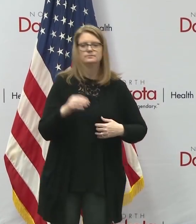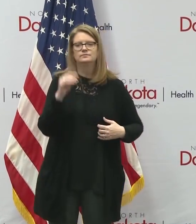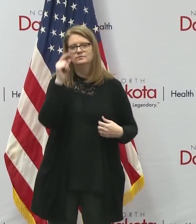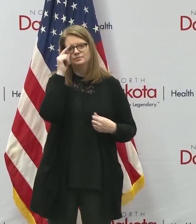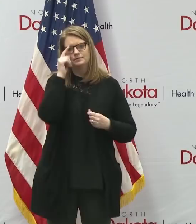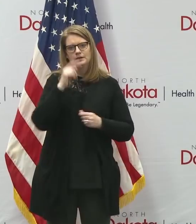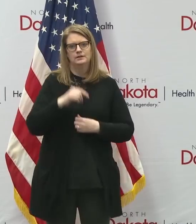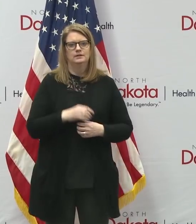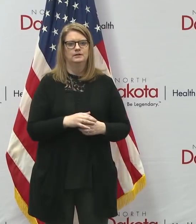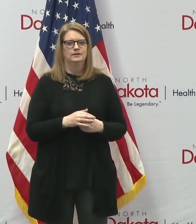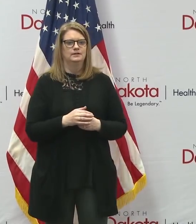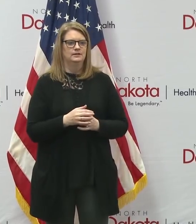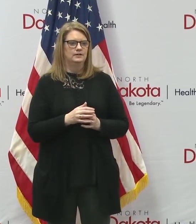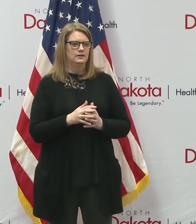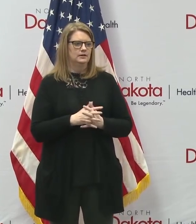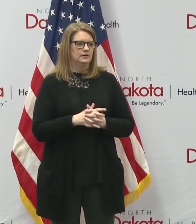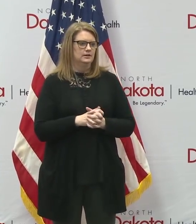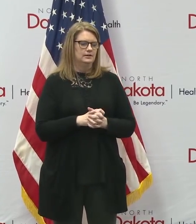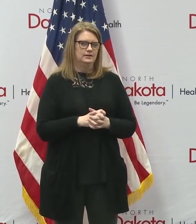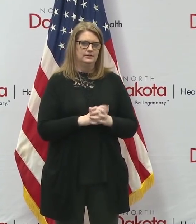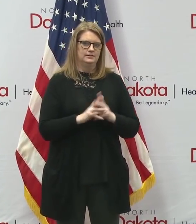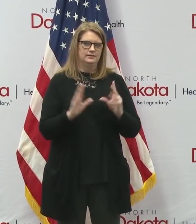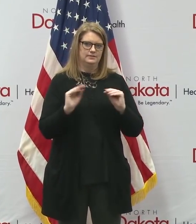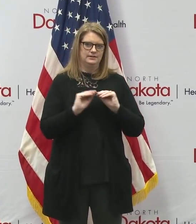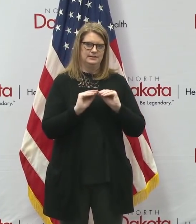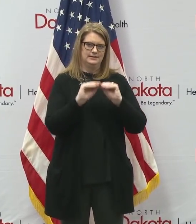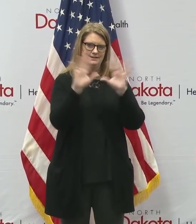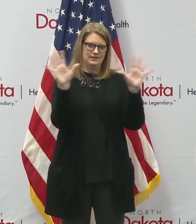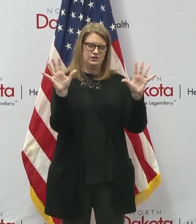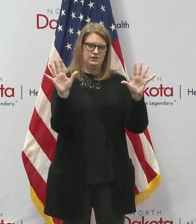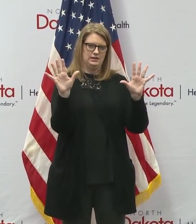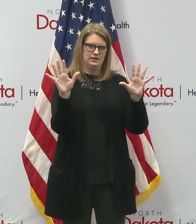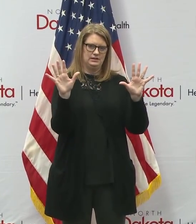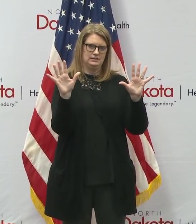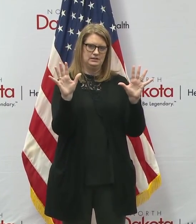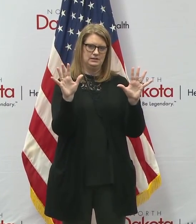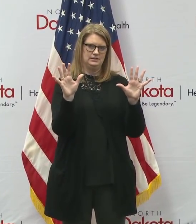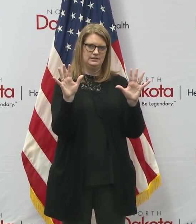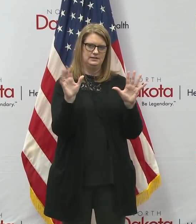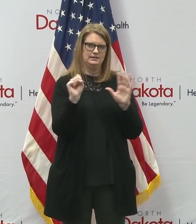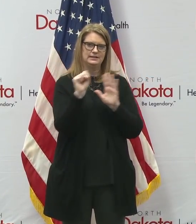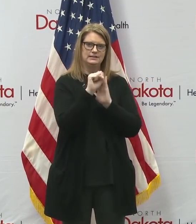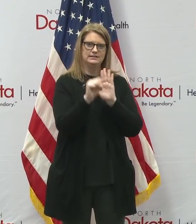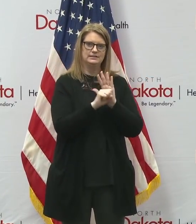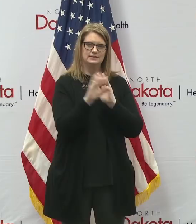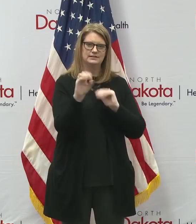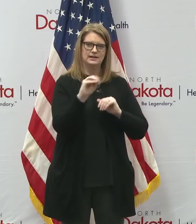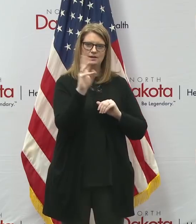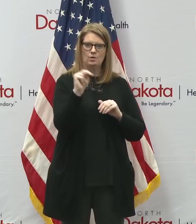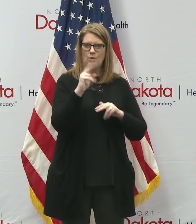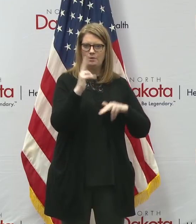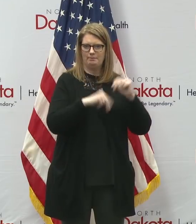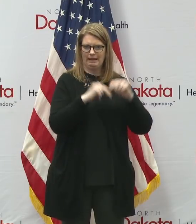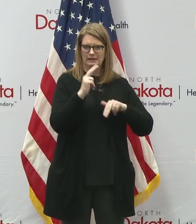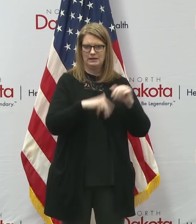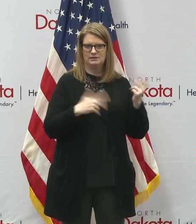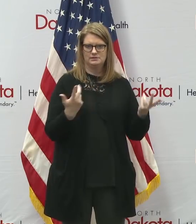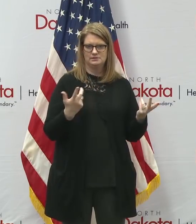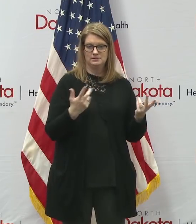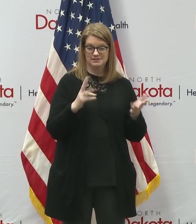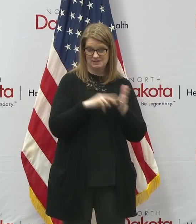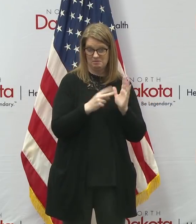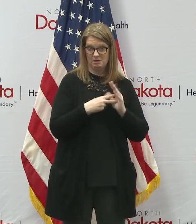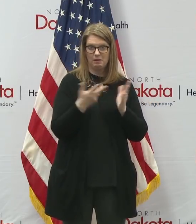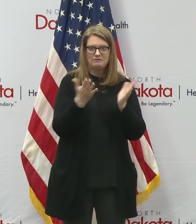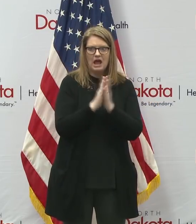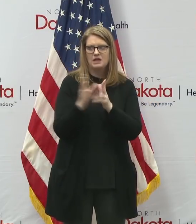Yeah, and for the clarity for those now watching, universities are state-owned buildings, and we don't really have to ask a lot of permission to make